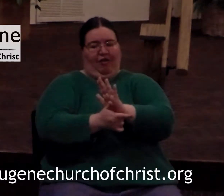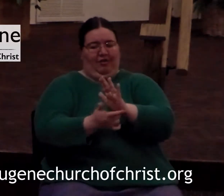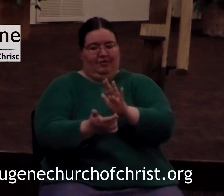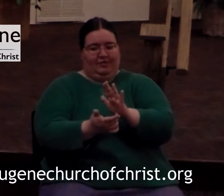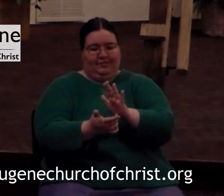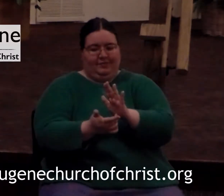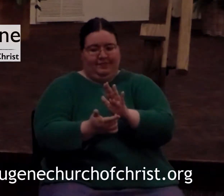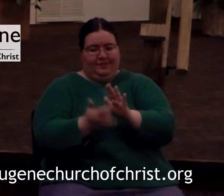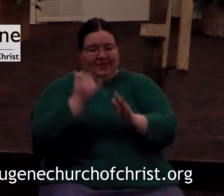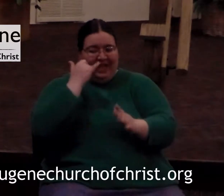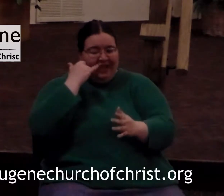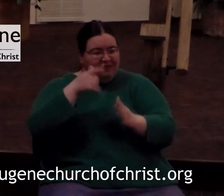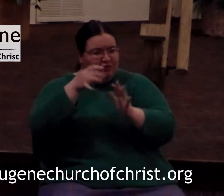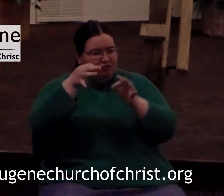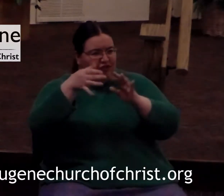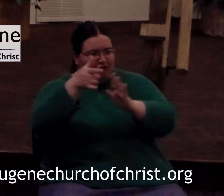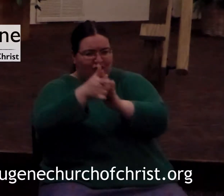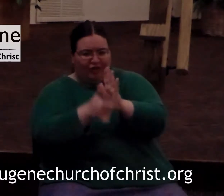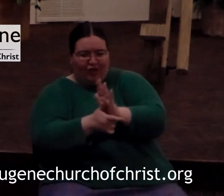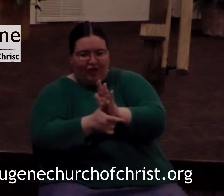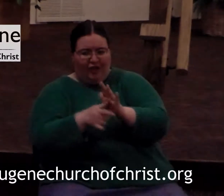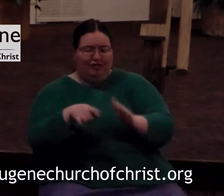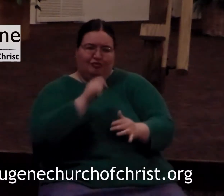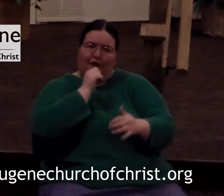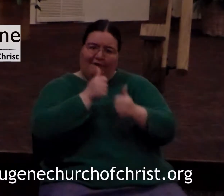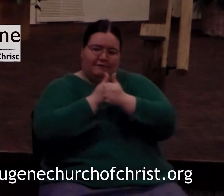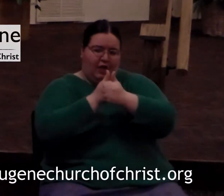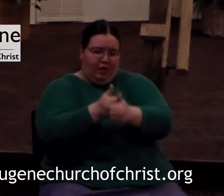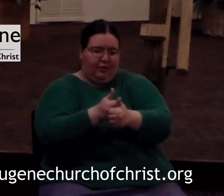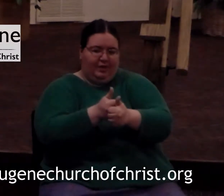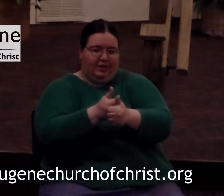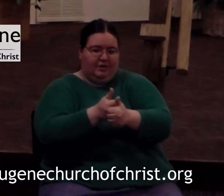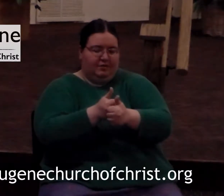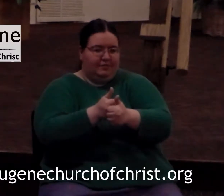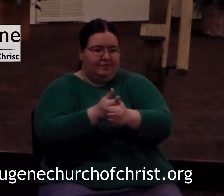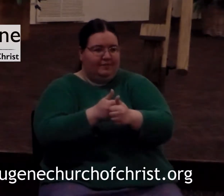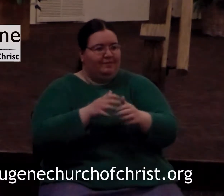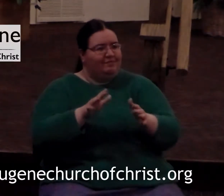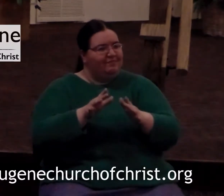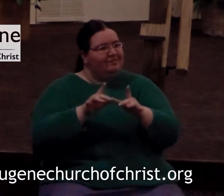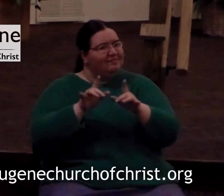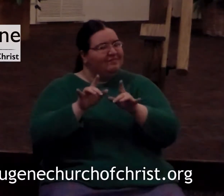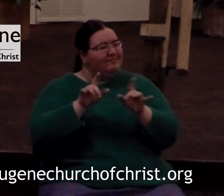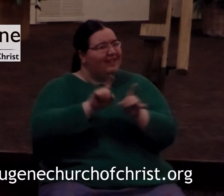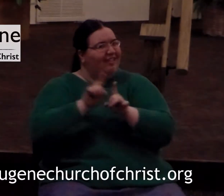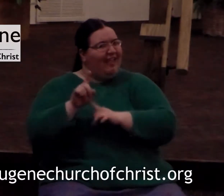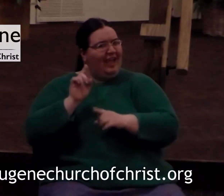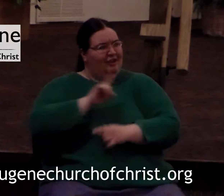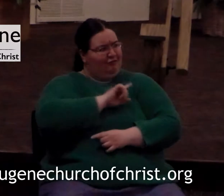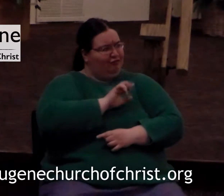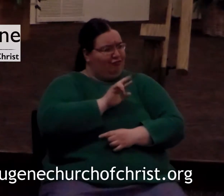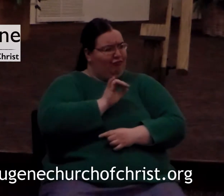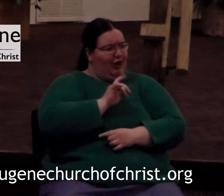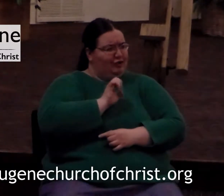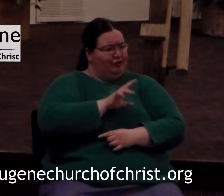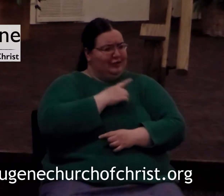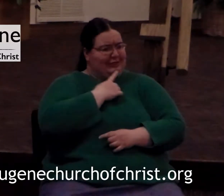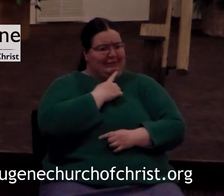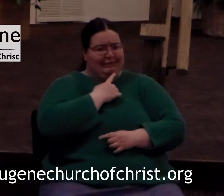time, that we're not so much speaking about each other, but we're speaking about God and His ability to save and things of that nature. Or the way I've seen it put online several times